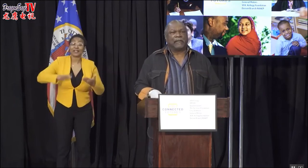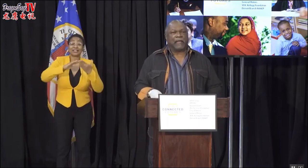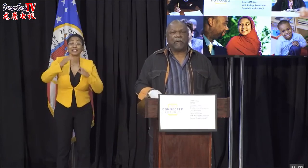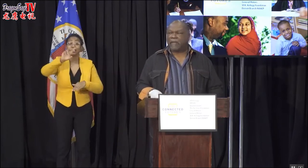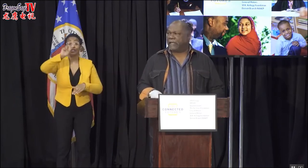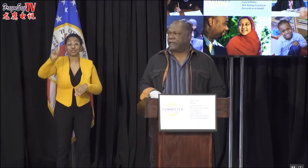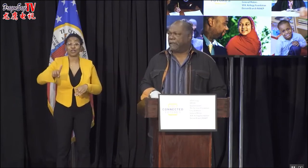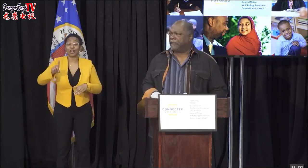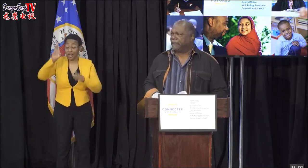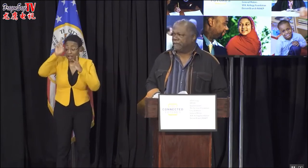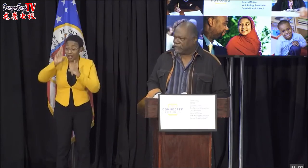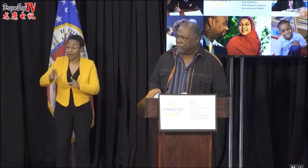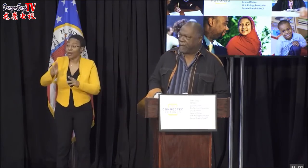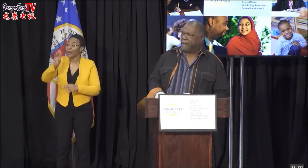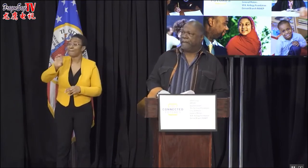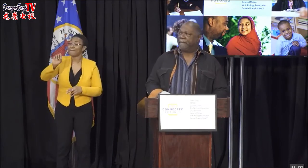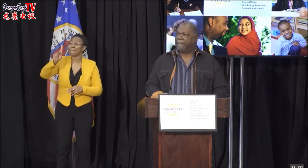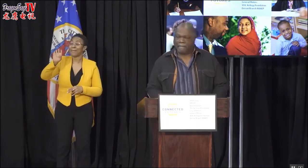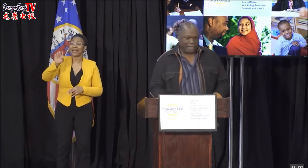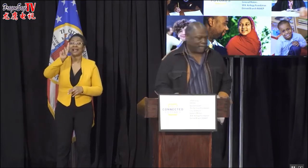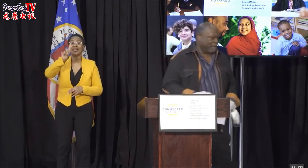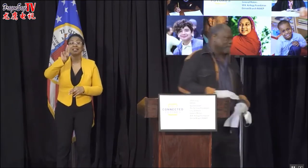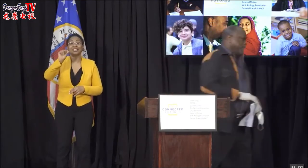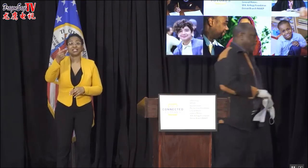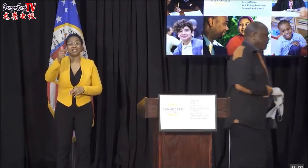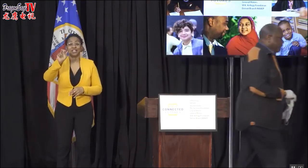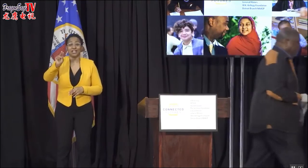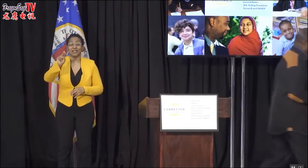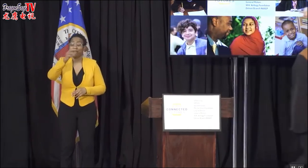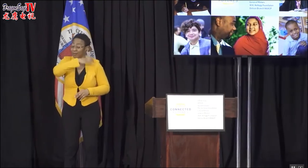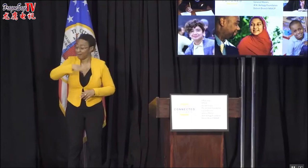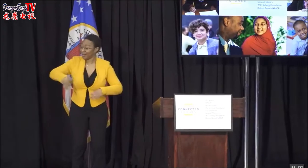Detroit, Honorable Mike Duggan. Mr. Mayor.